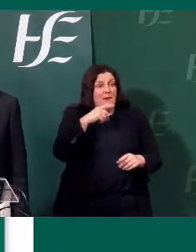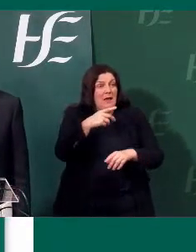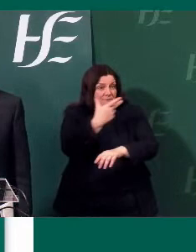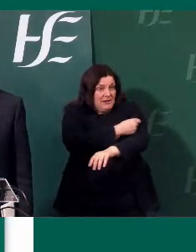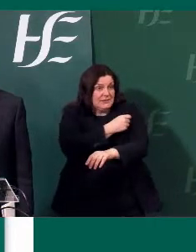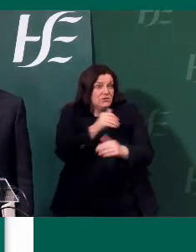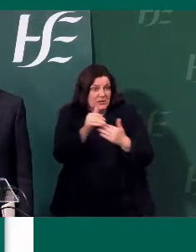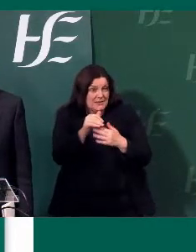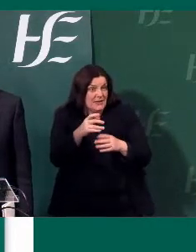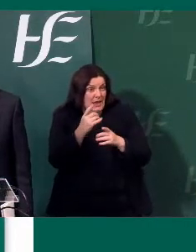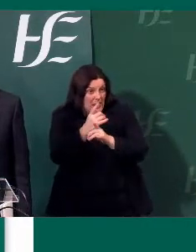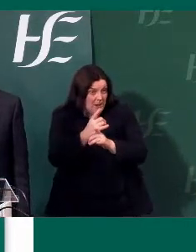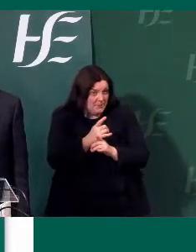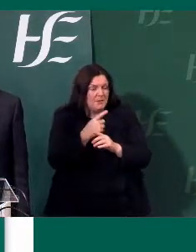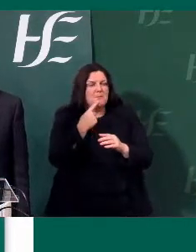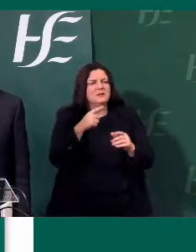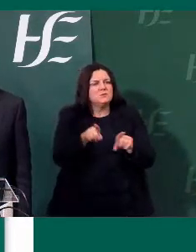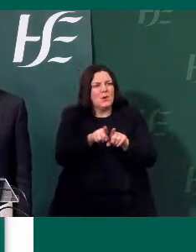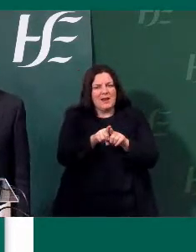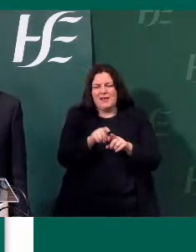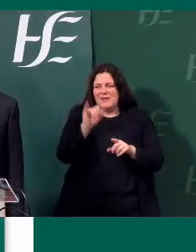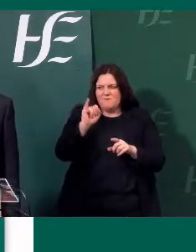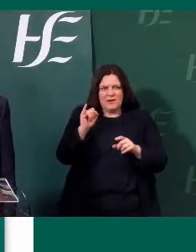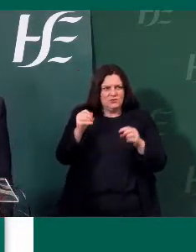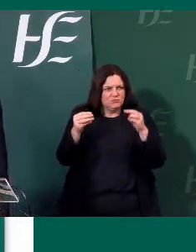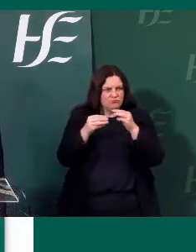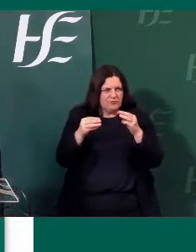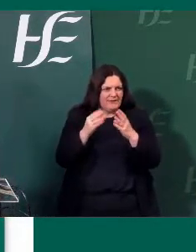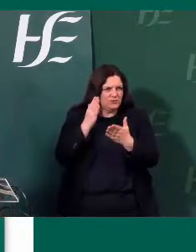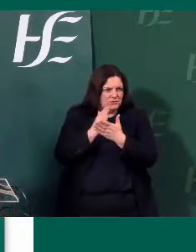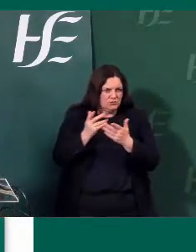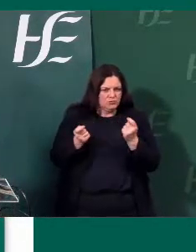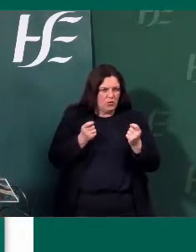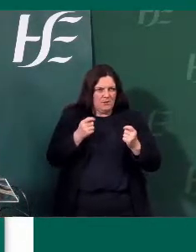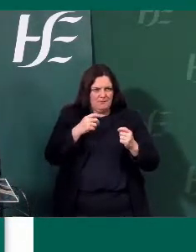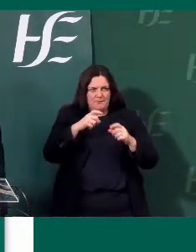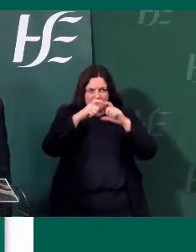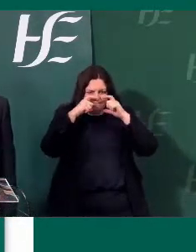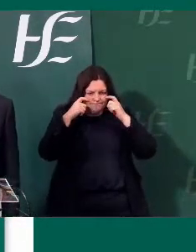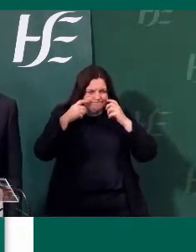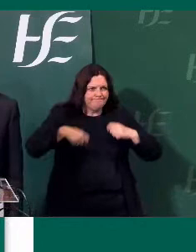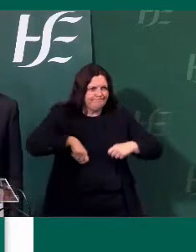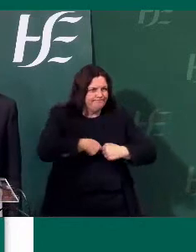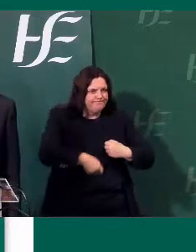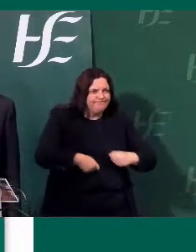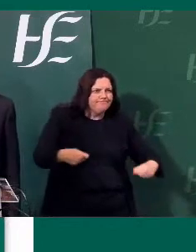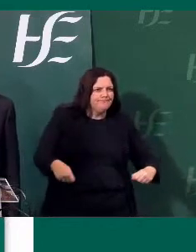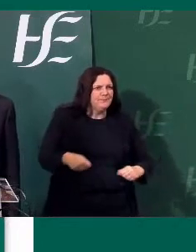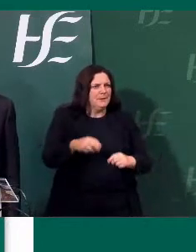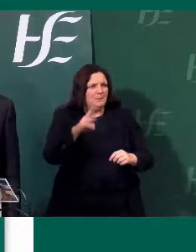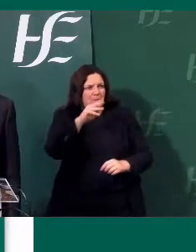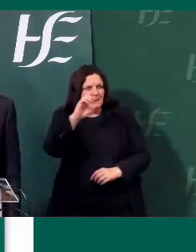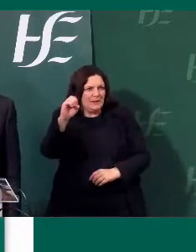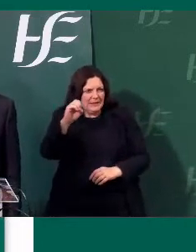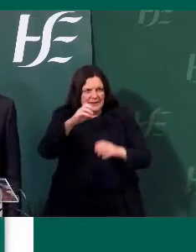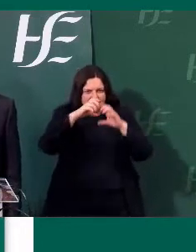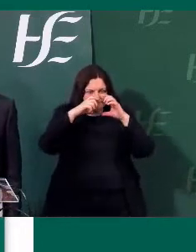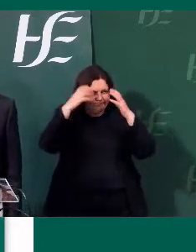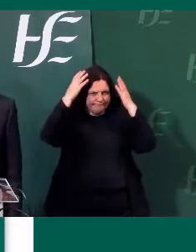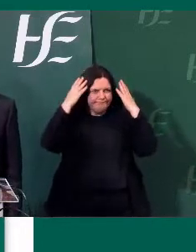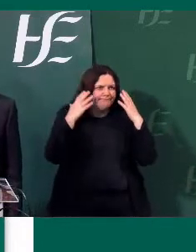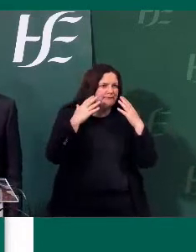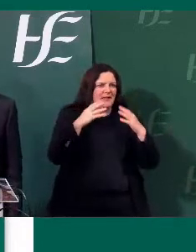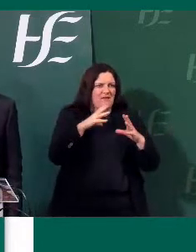control, the donning and doffing of PPE, of course, the frontline healthcare workers embracing the vaccine with such